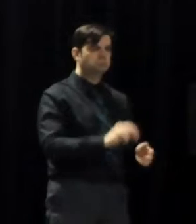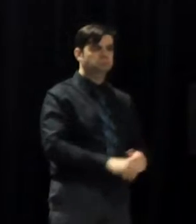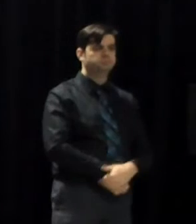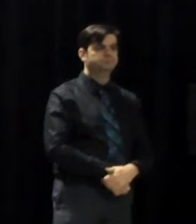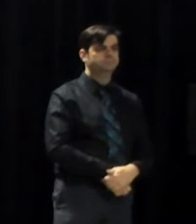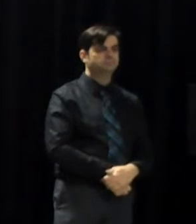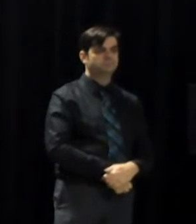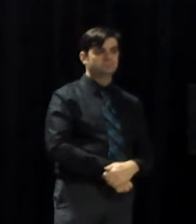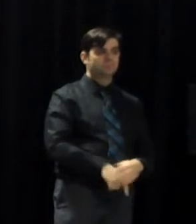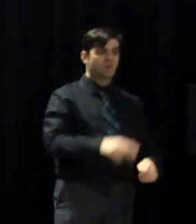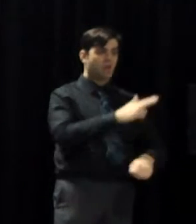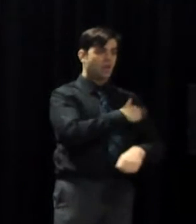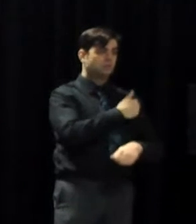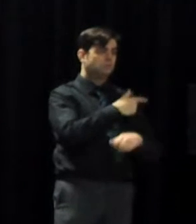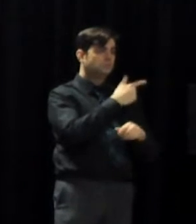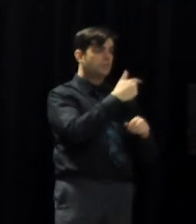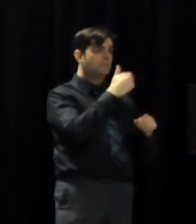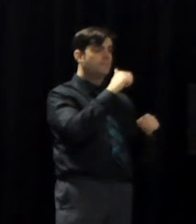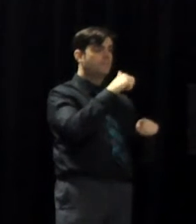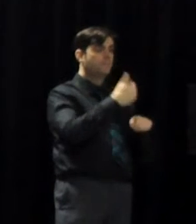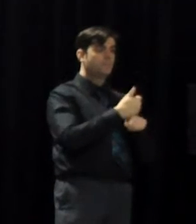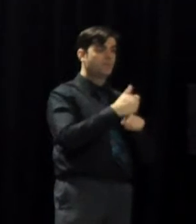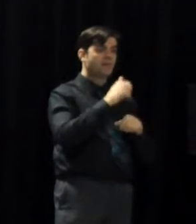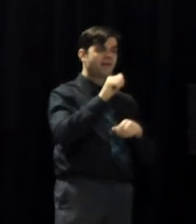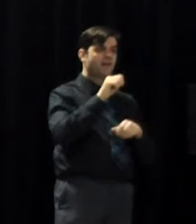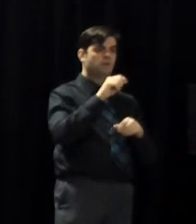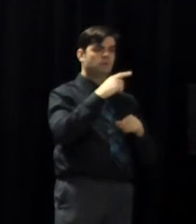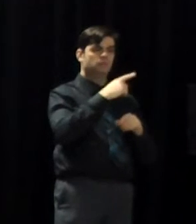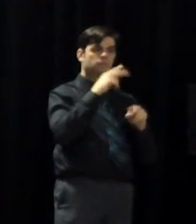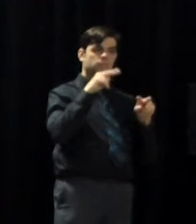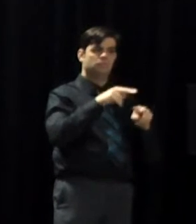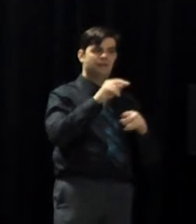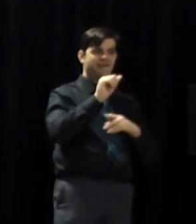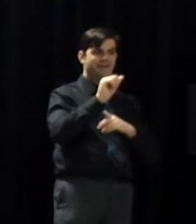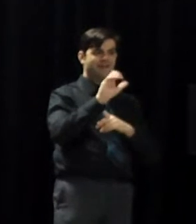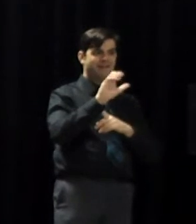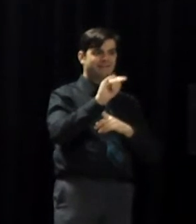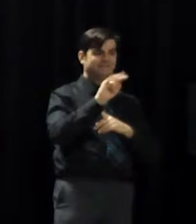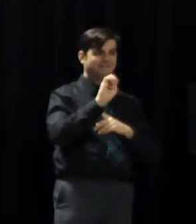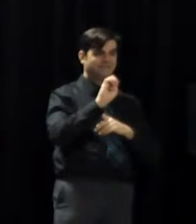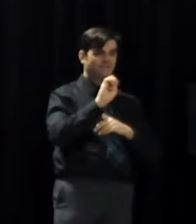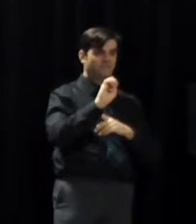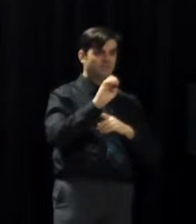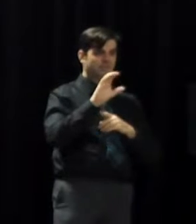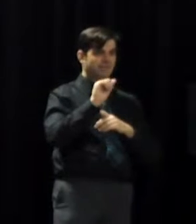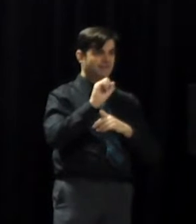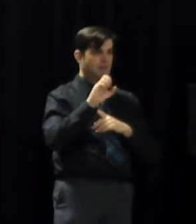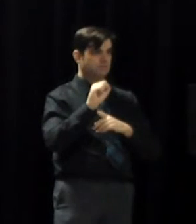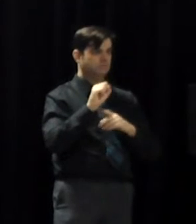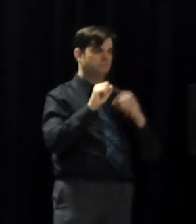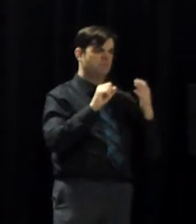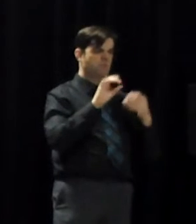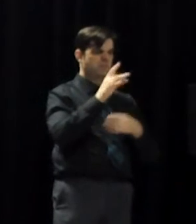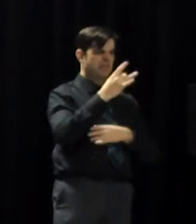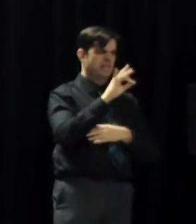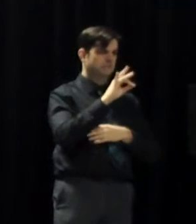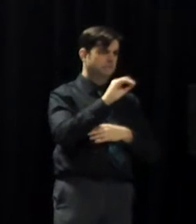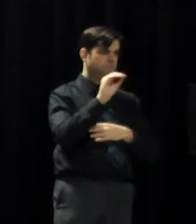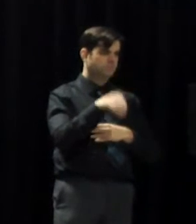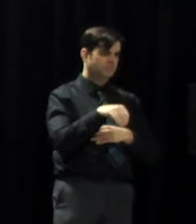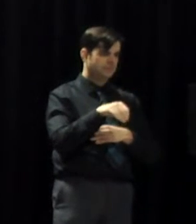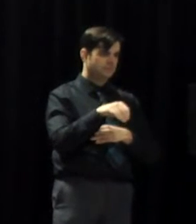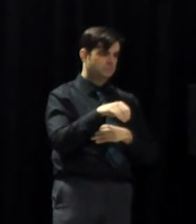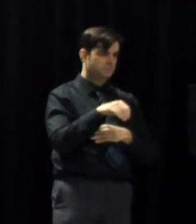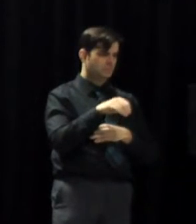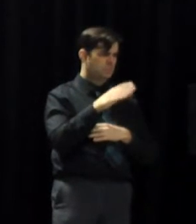So 8%, I think, was the number, close to it, with our active cases. Actually